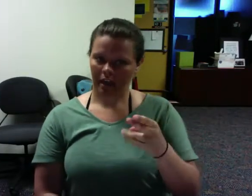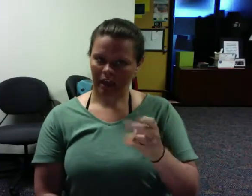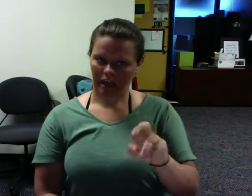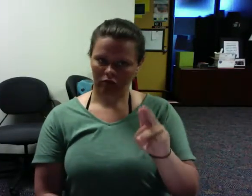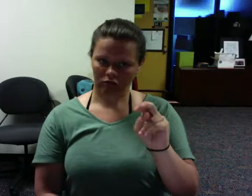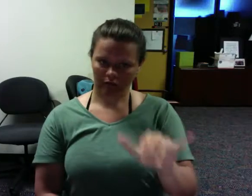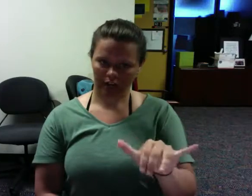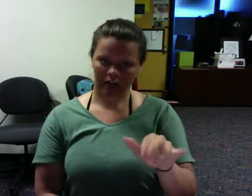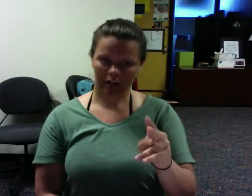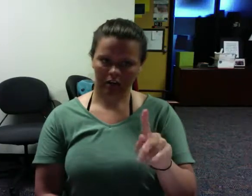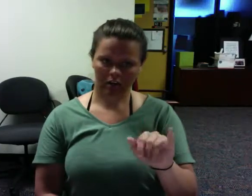Henry Knox